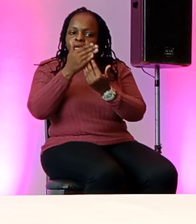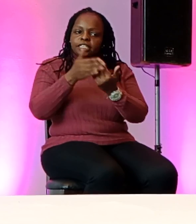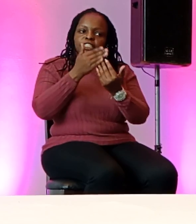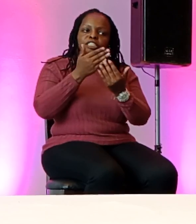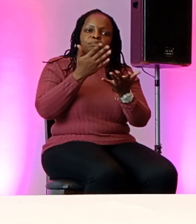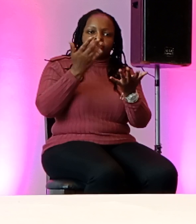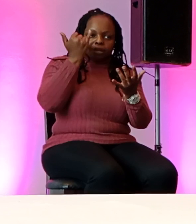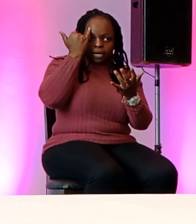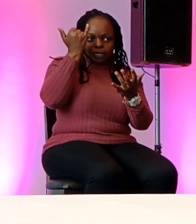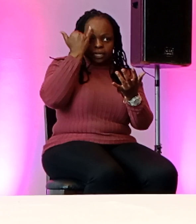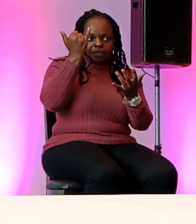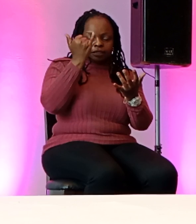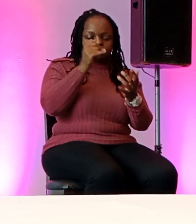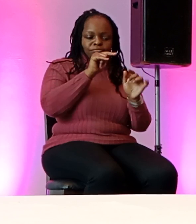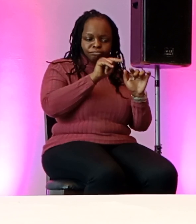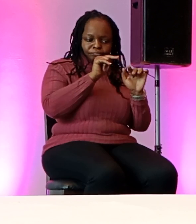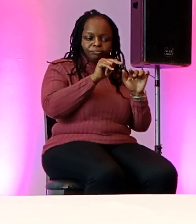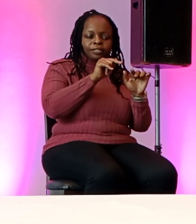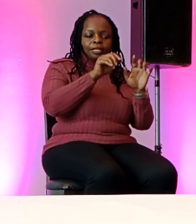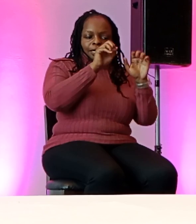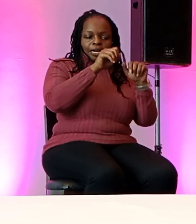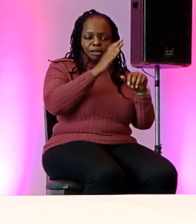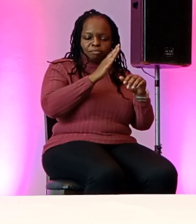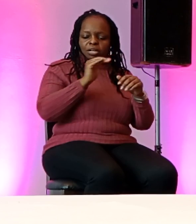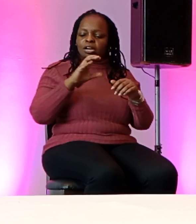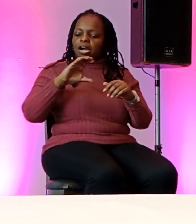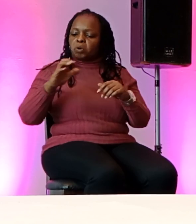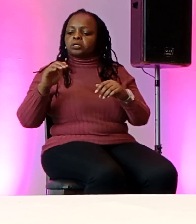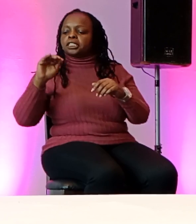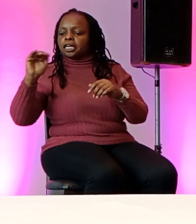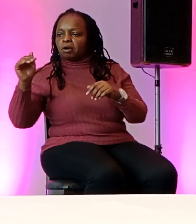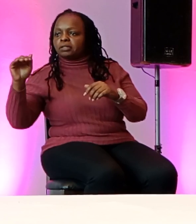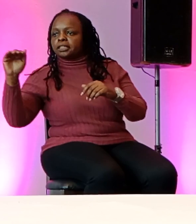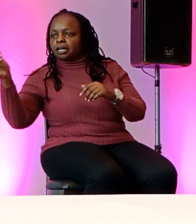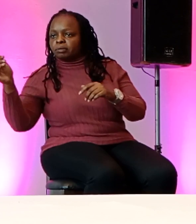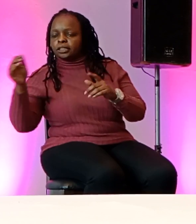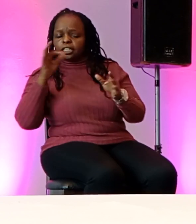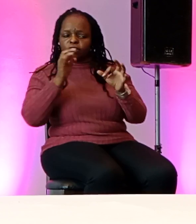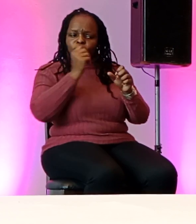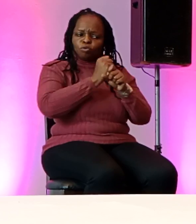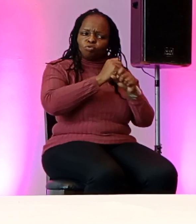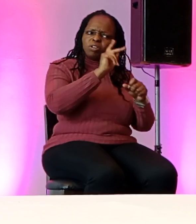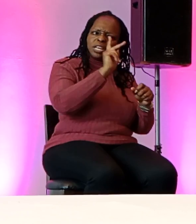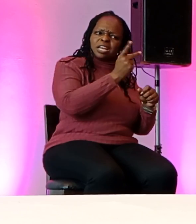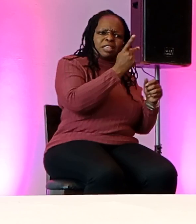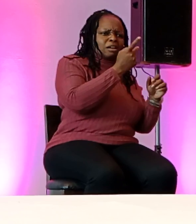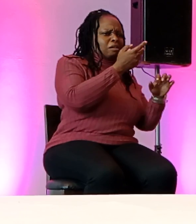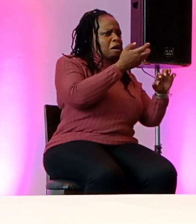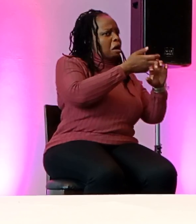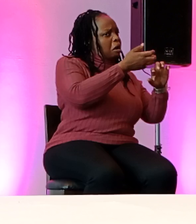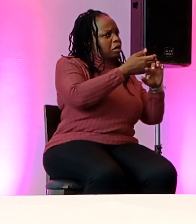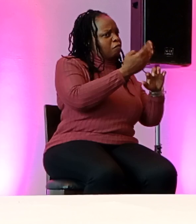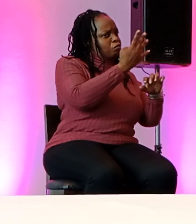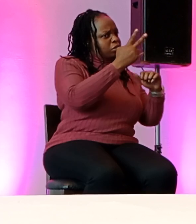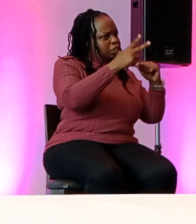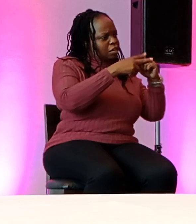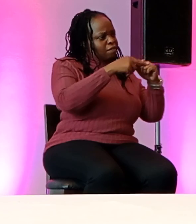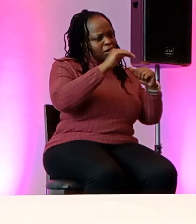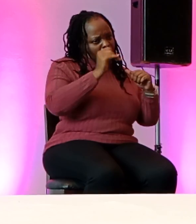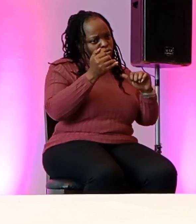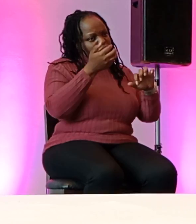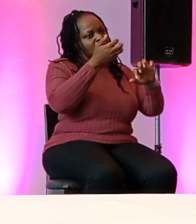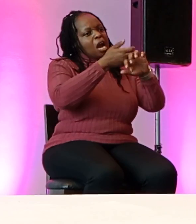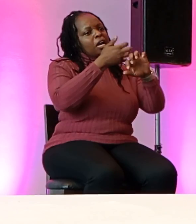initiatives. And this can be again county-based, because if we do it nationally, when shall we be able to go to 47